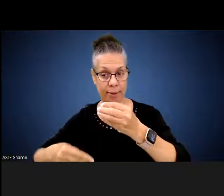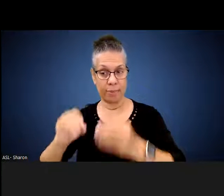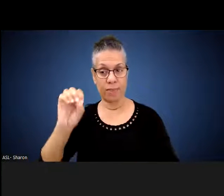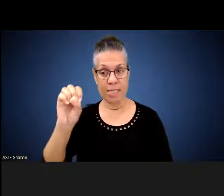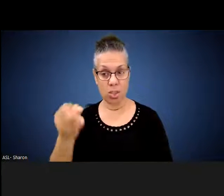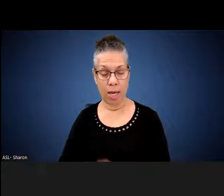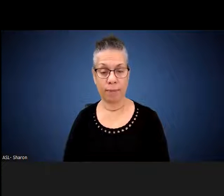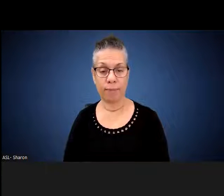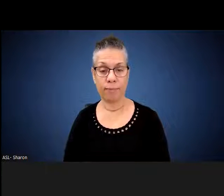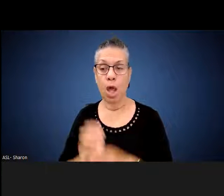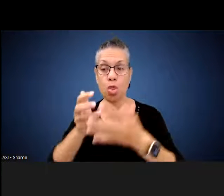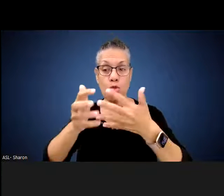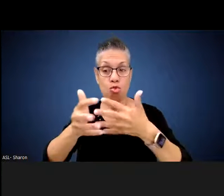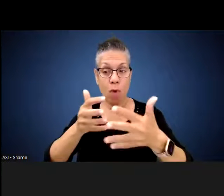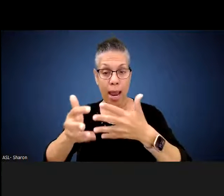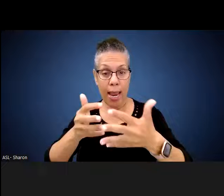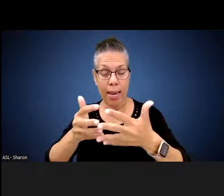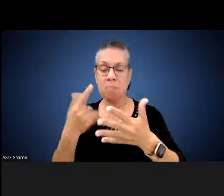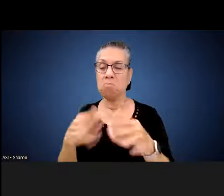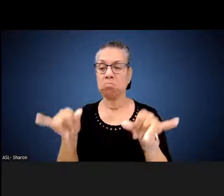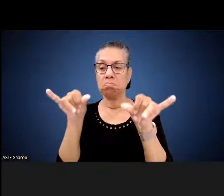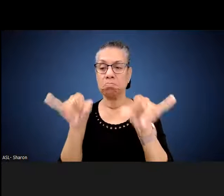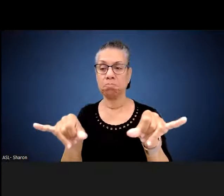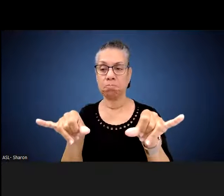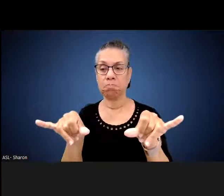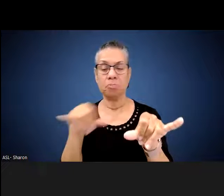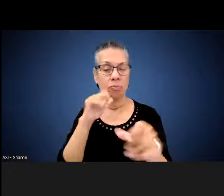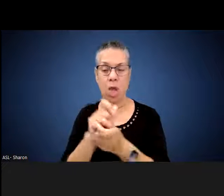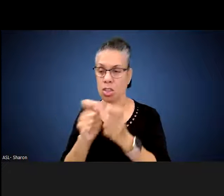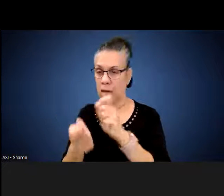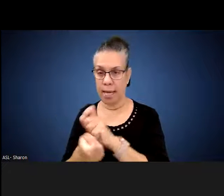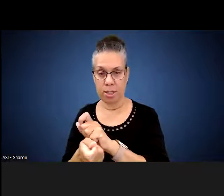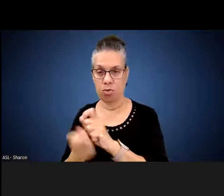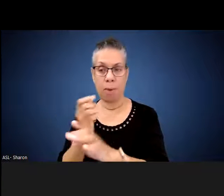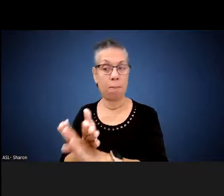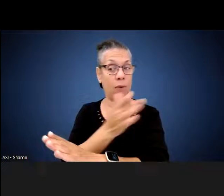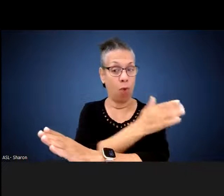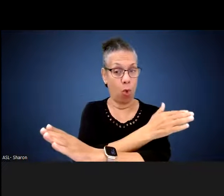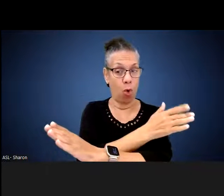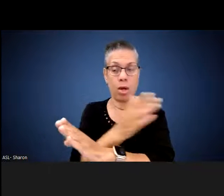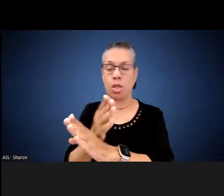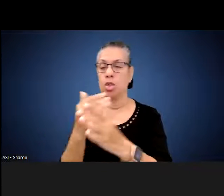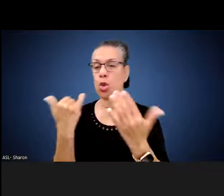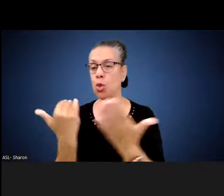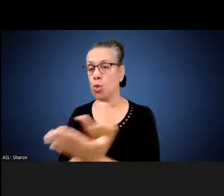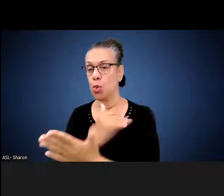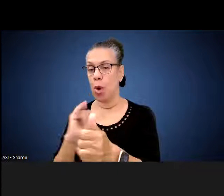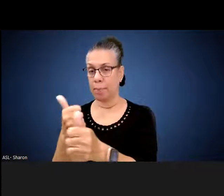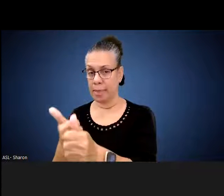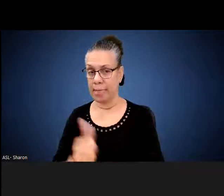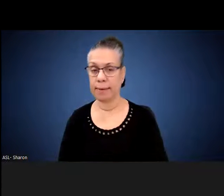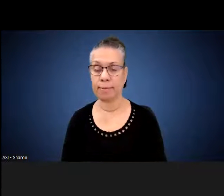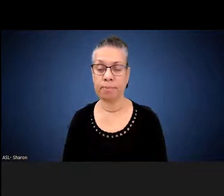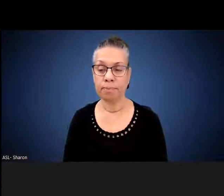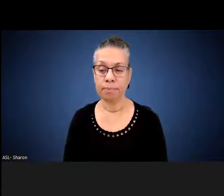gray areas are where things have stayed the same from previous maps to the updated maps.